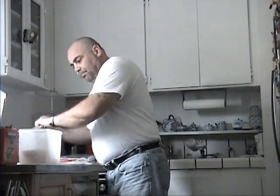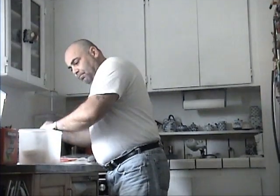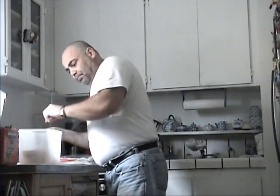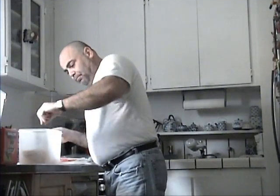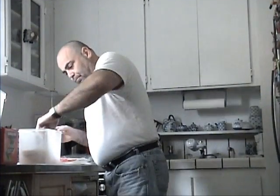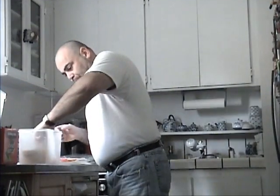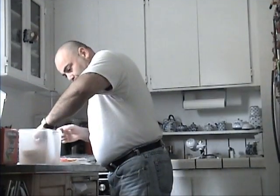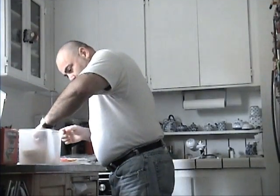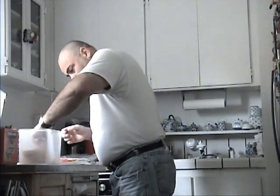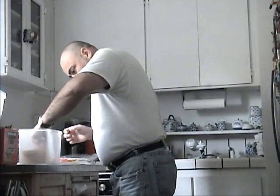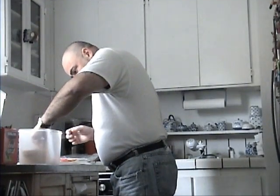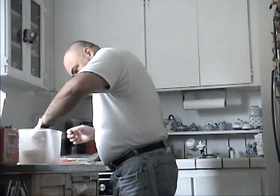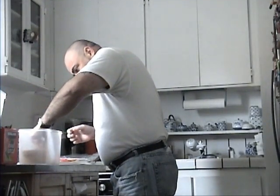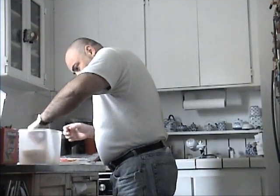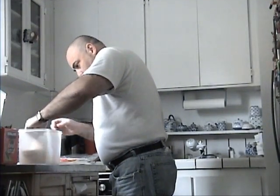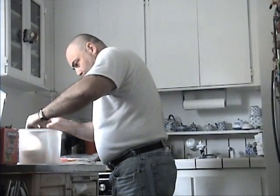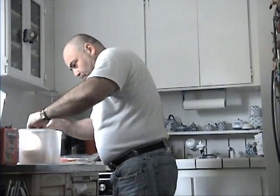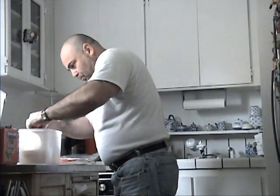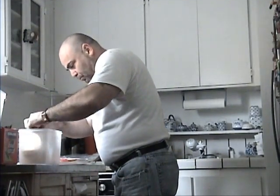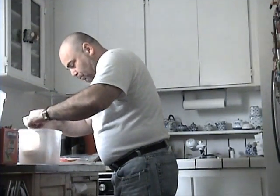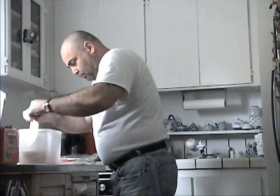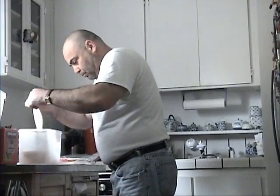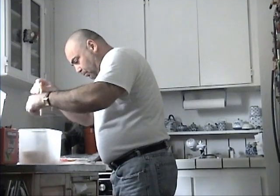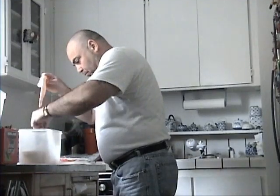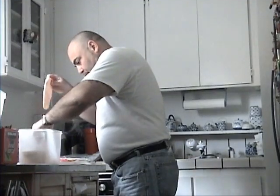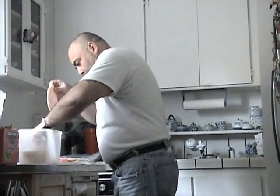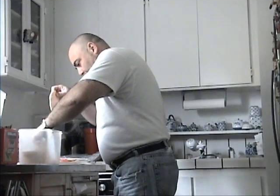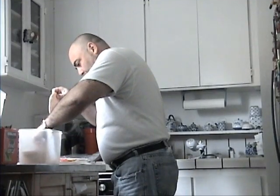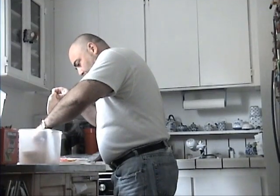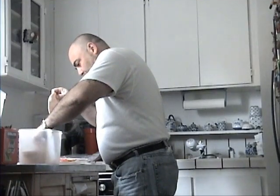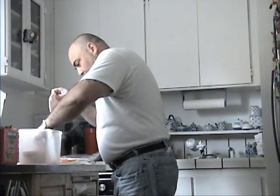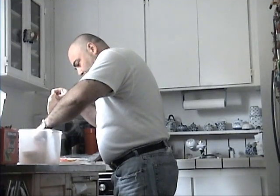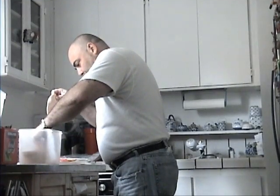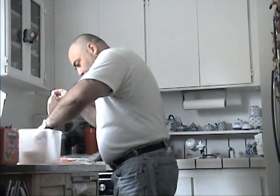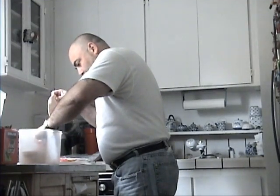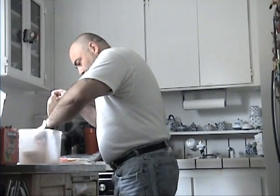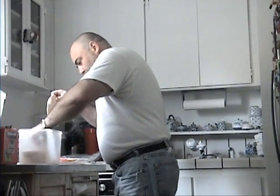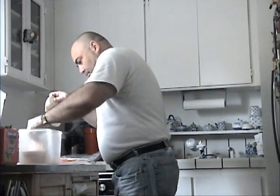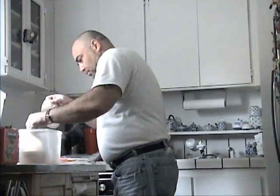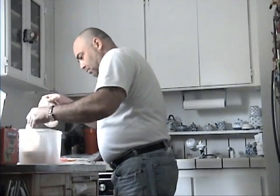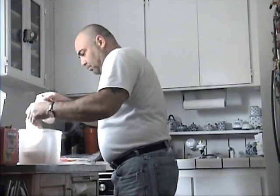I